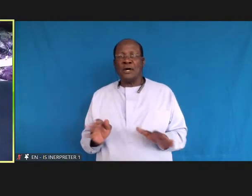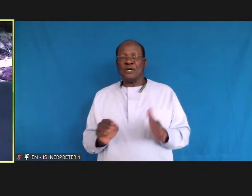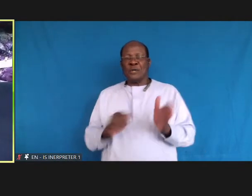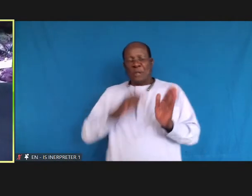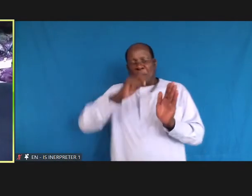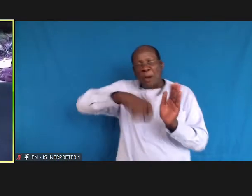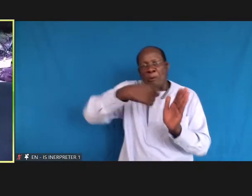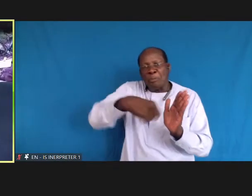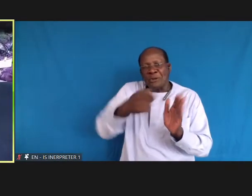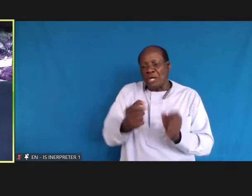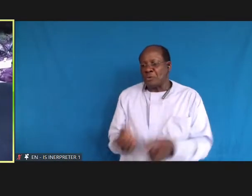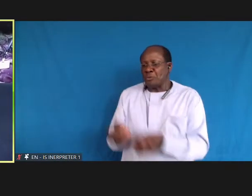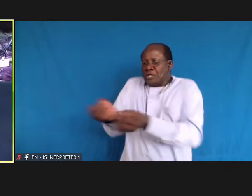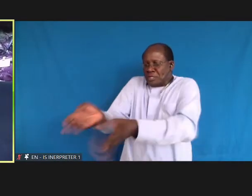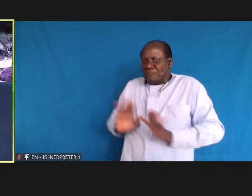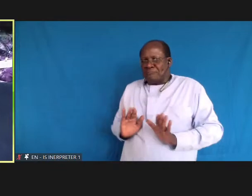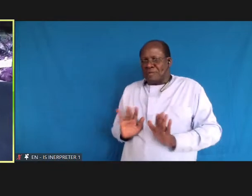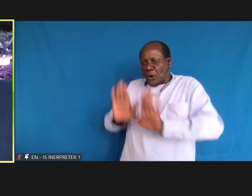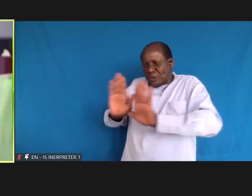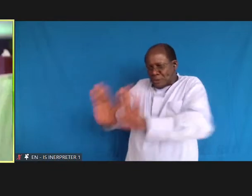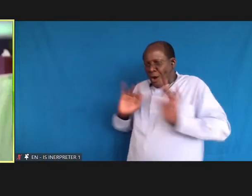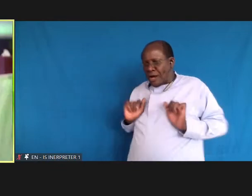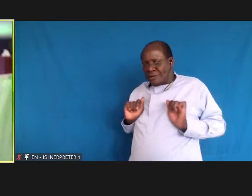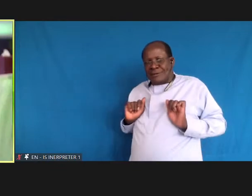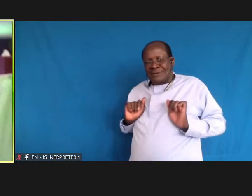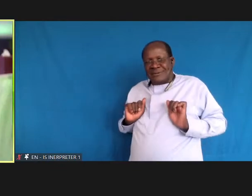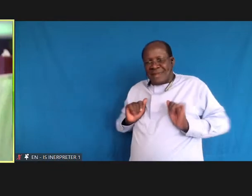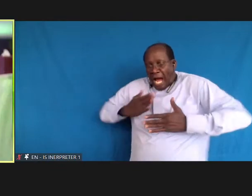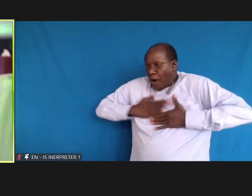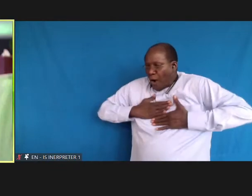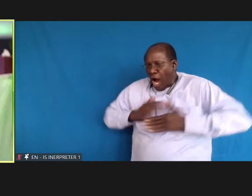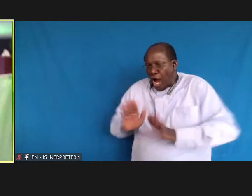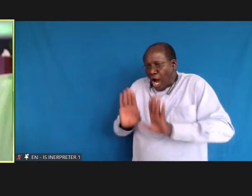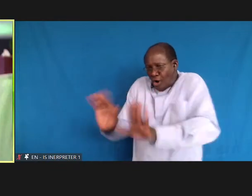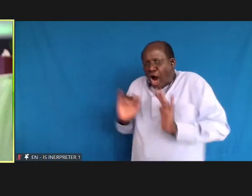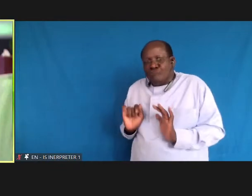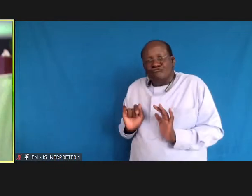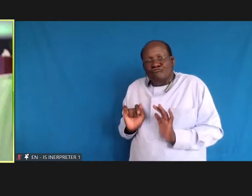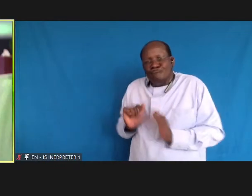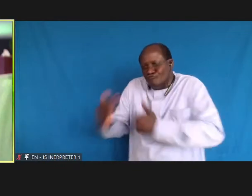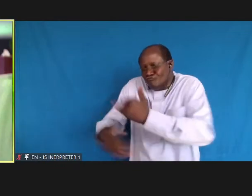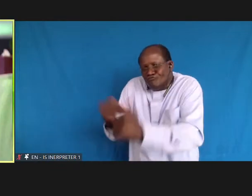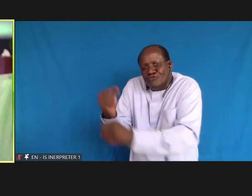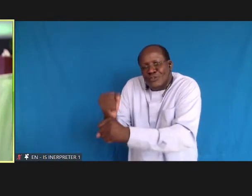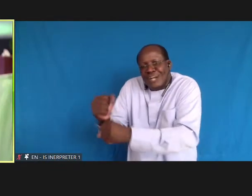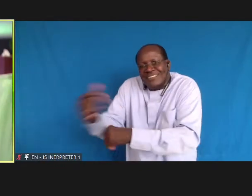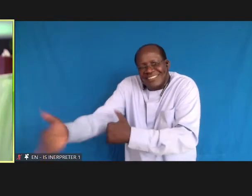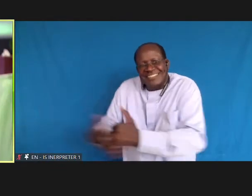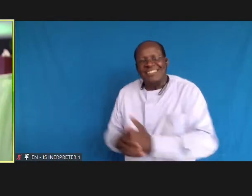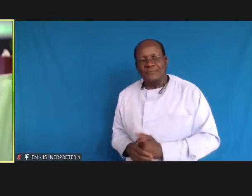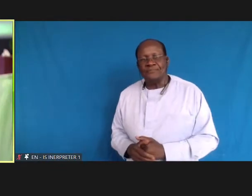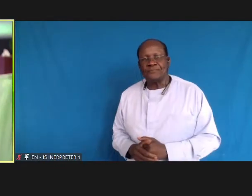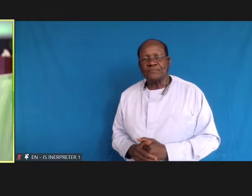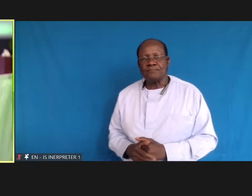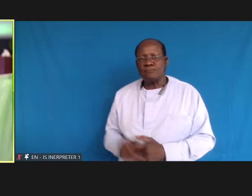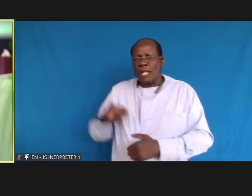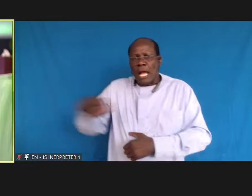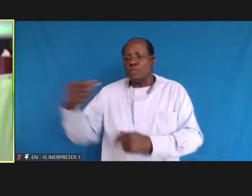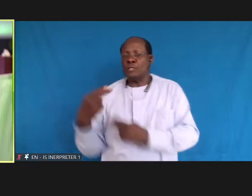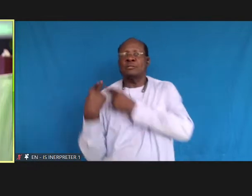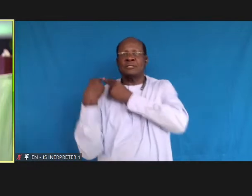belonging. So it was no longer our project; it is now their project. So they took it upon